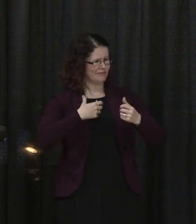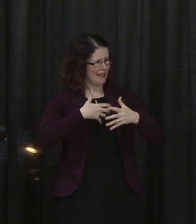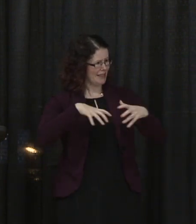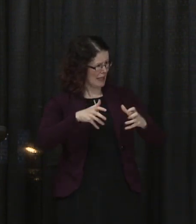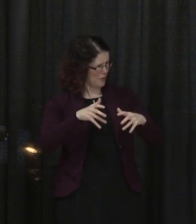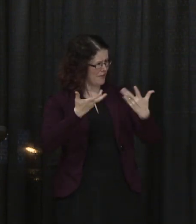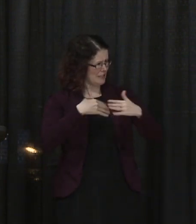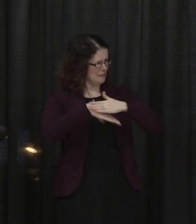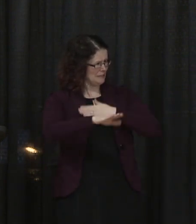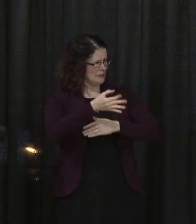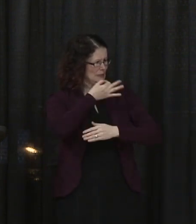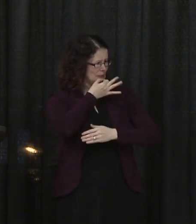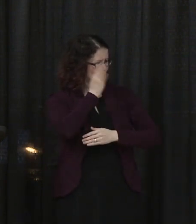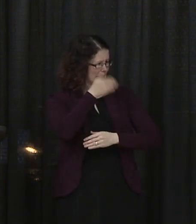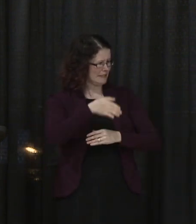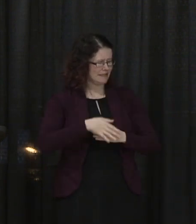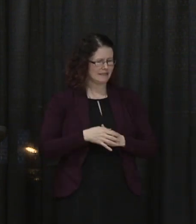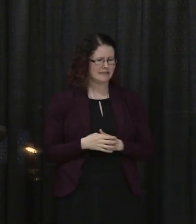baby."